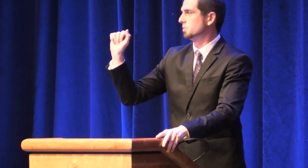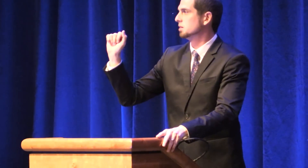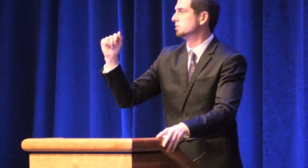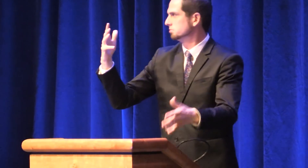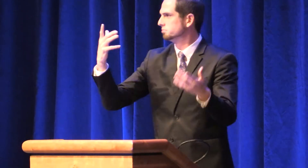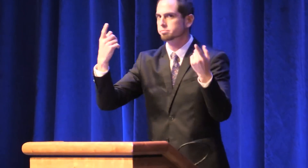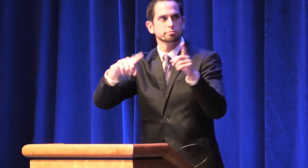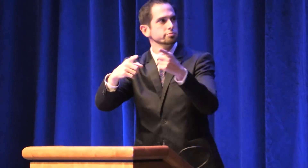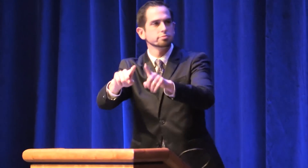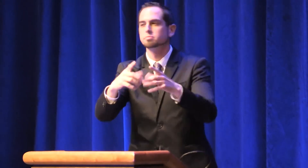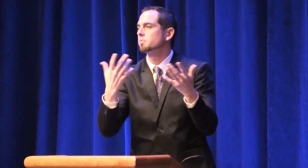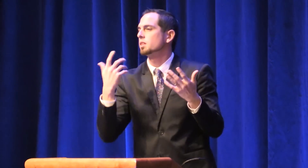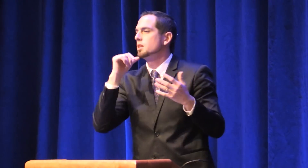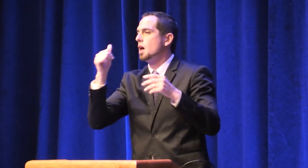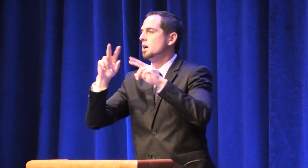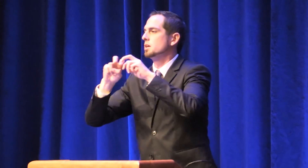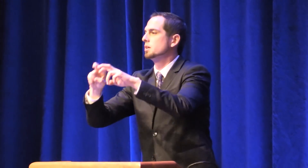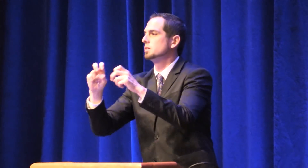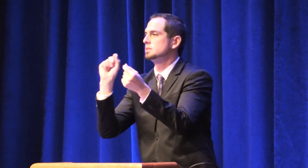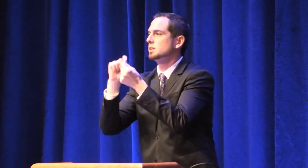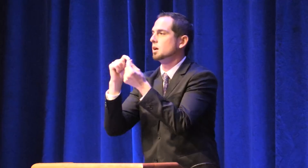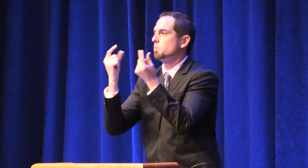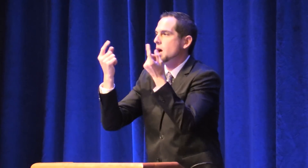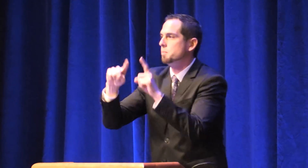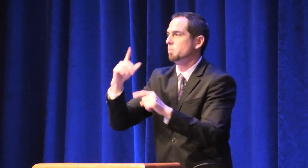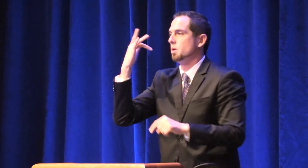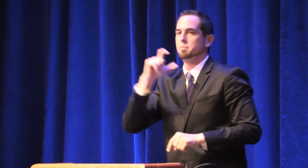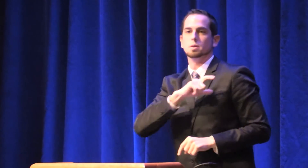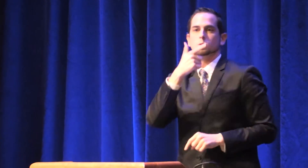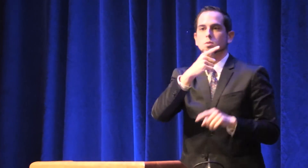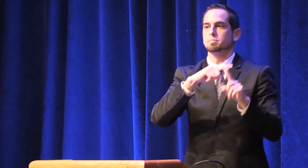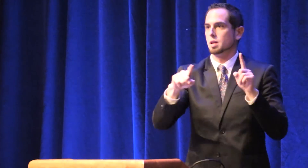North Carolina, and the other was Magdalene Sanchez in Oklahoma.